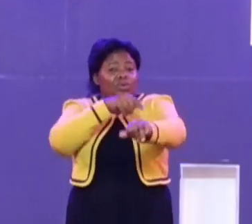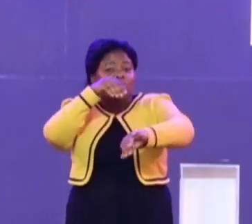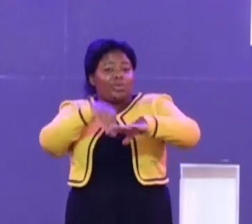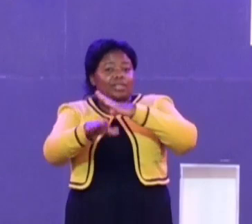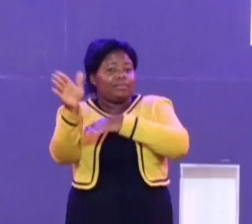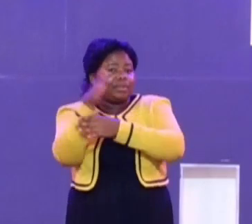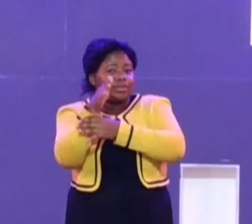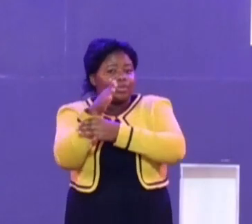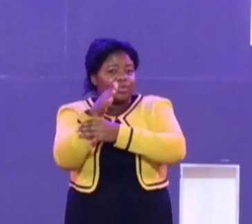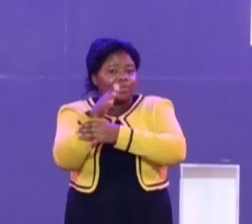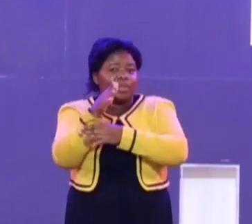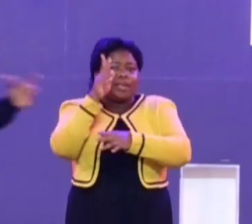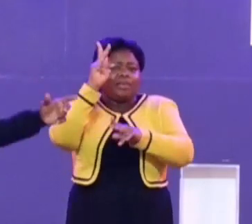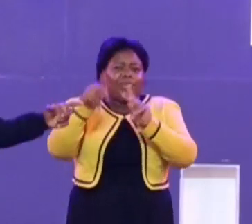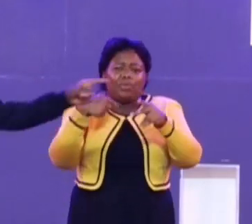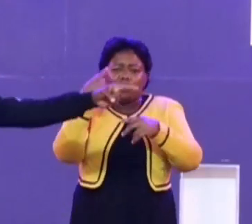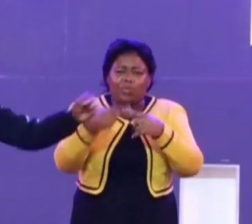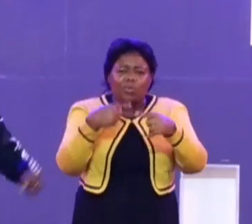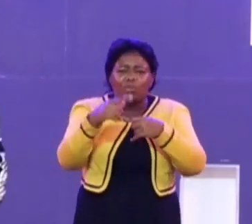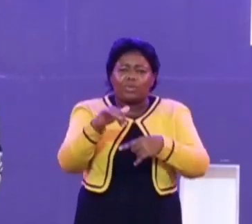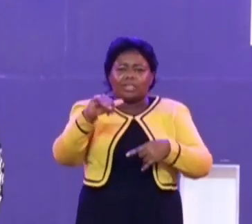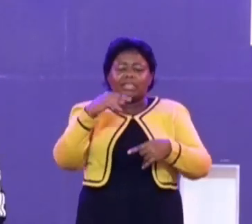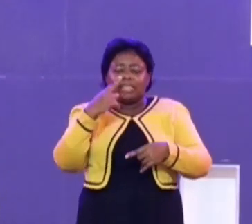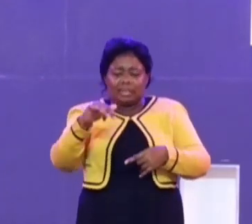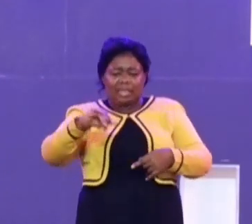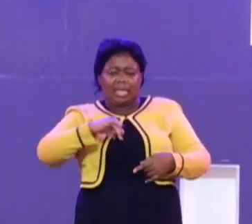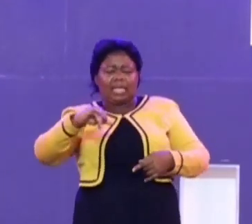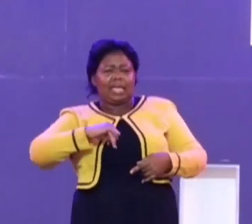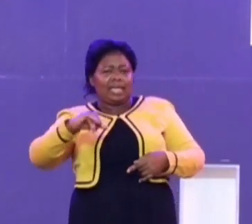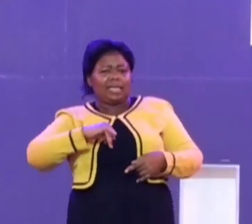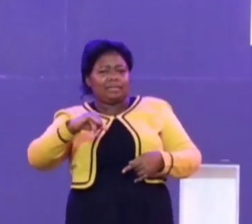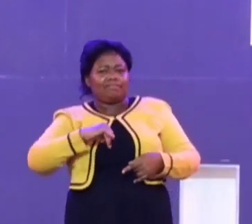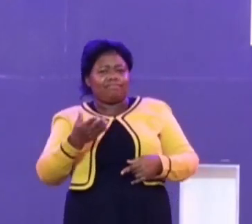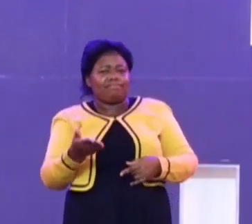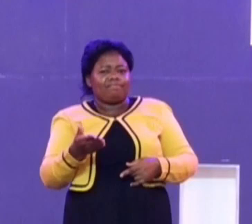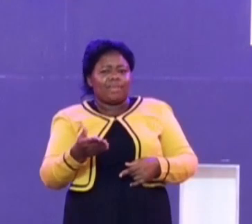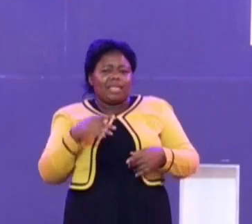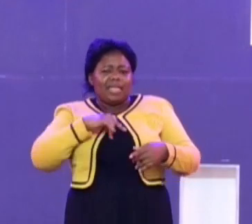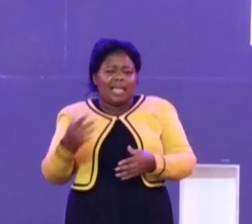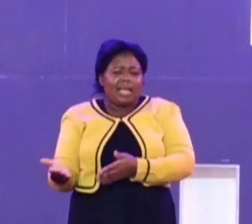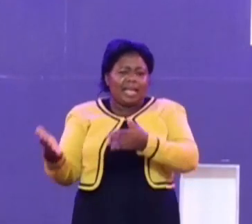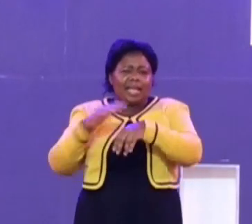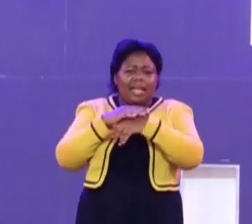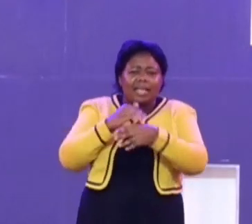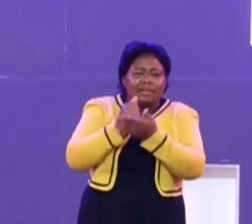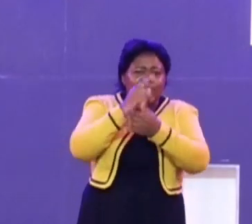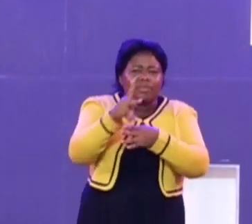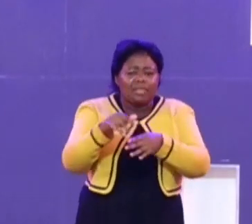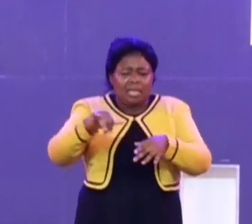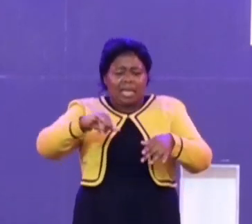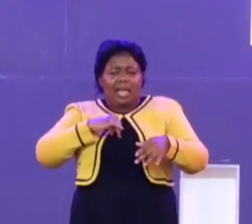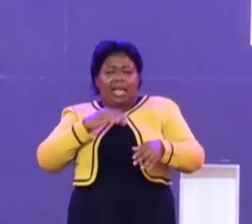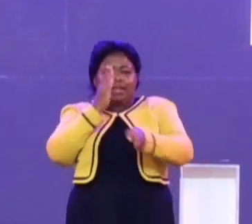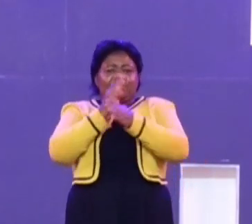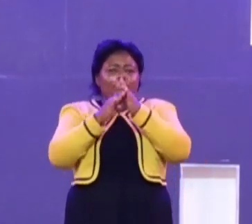buweleza. People who always say I made those people. Abantu bagamba nti nze naletera abantu bati okuba webati. I built that